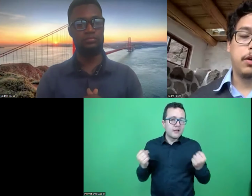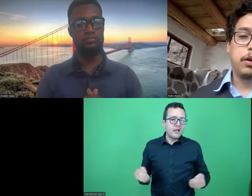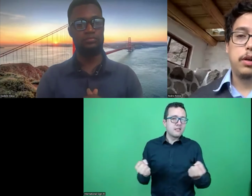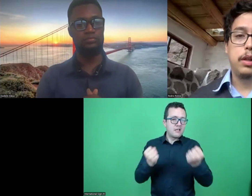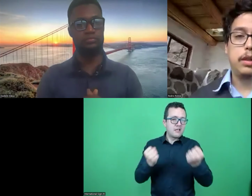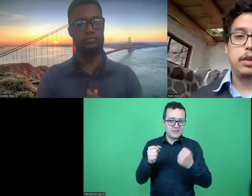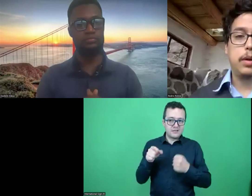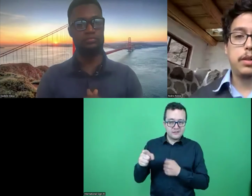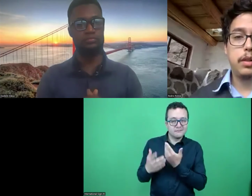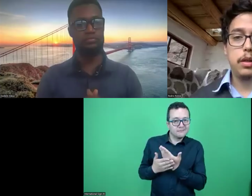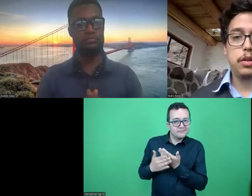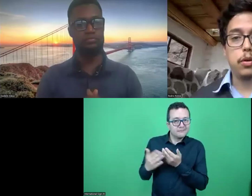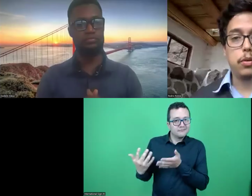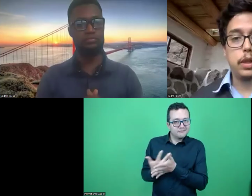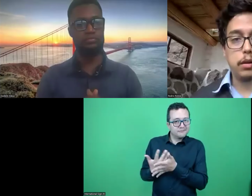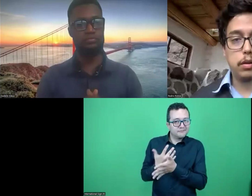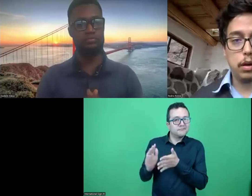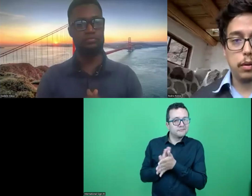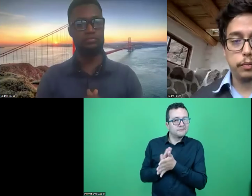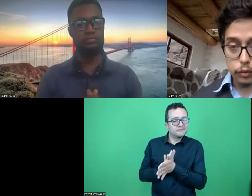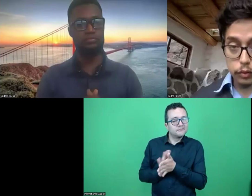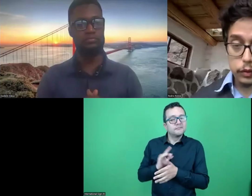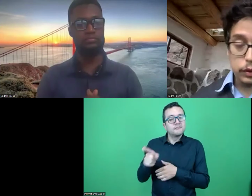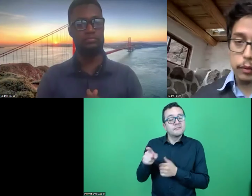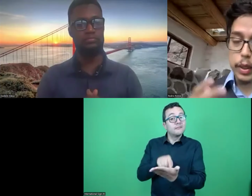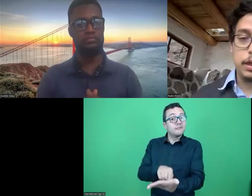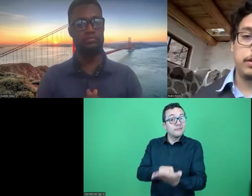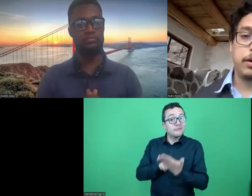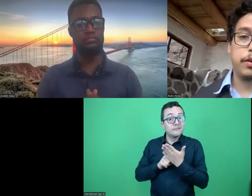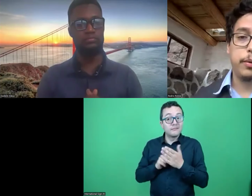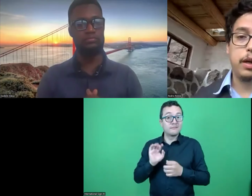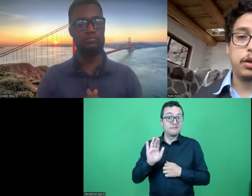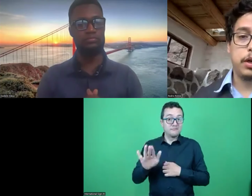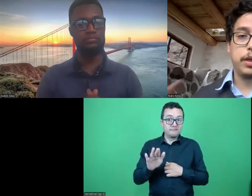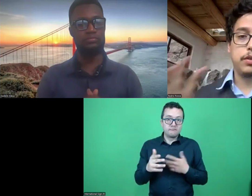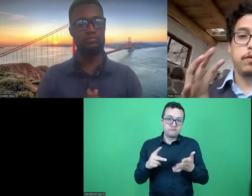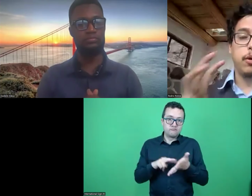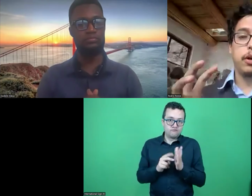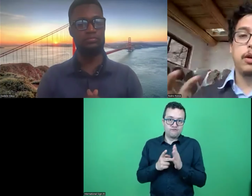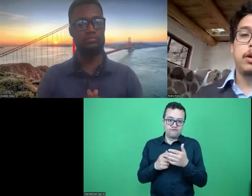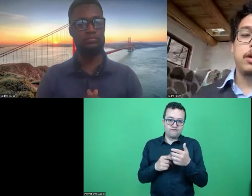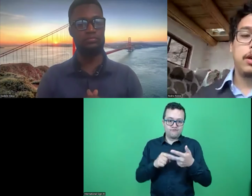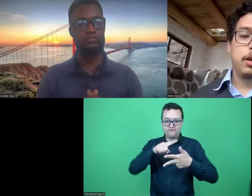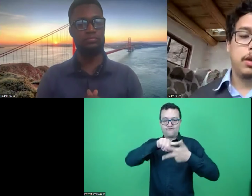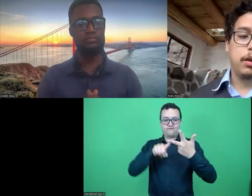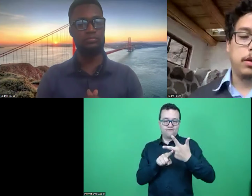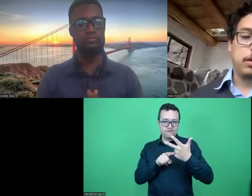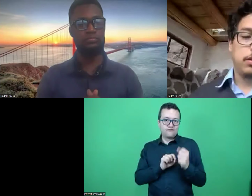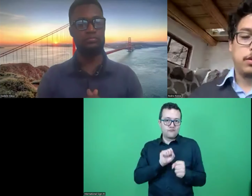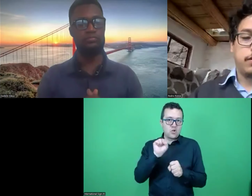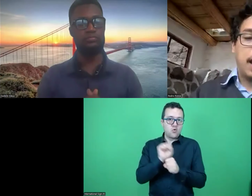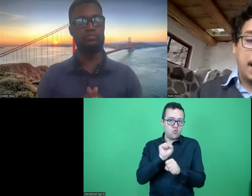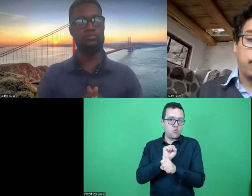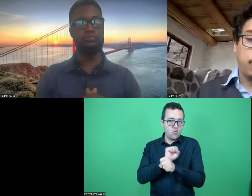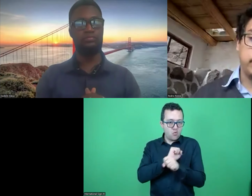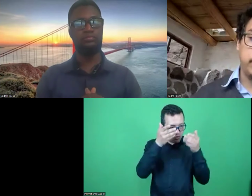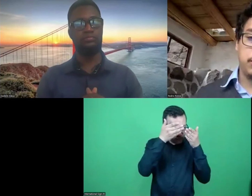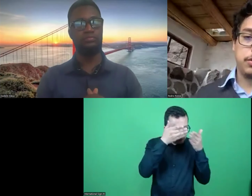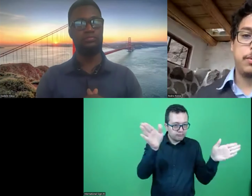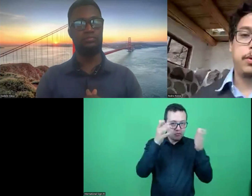had done in these areas shows that basically there are 3 large areas of work in terms of